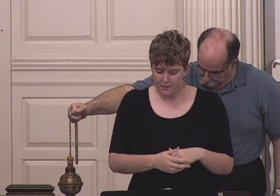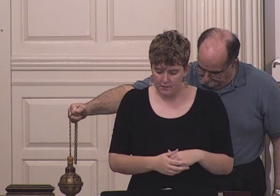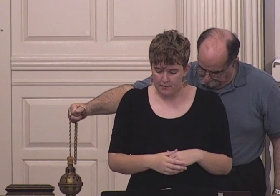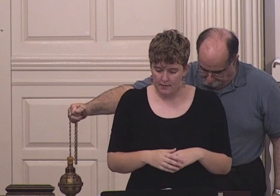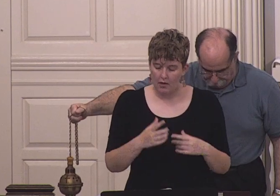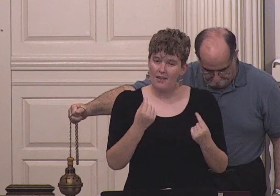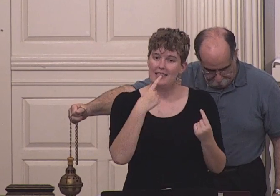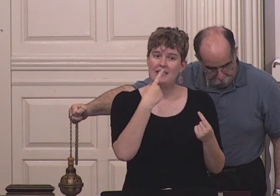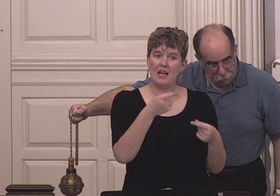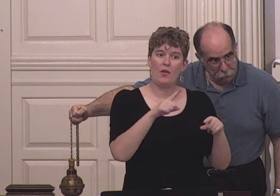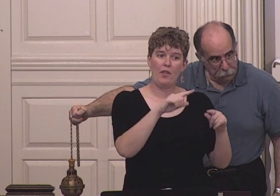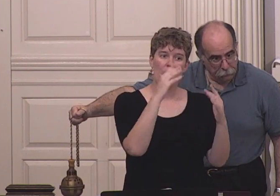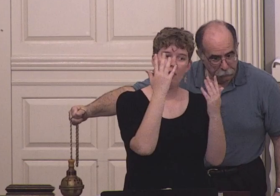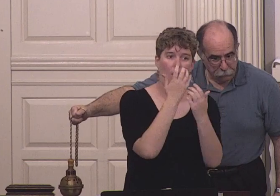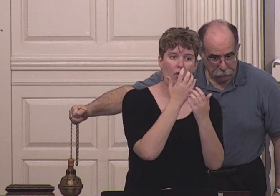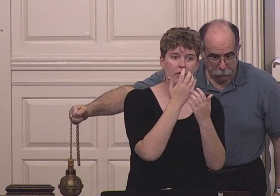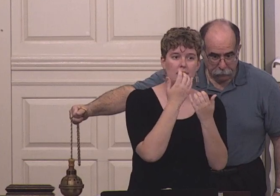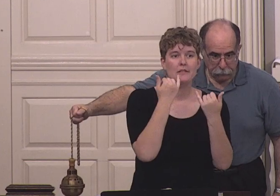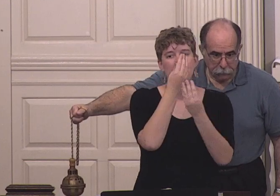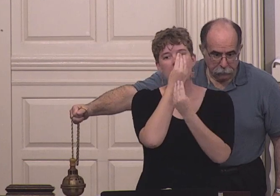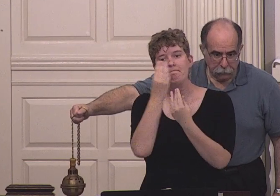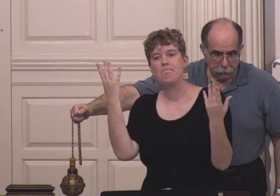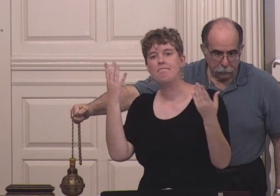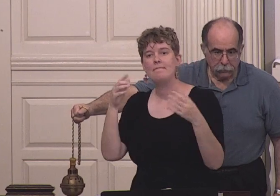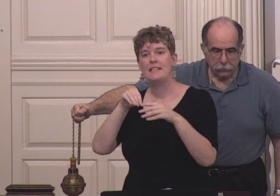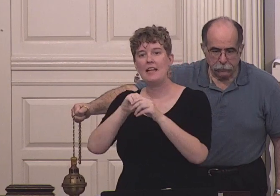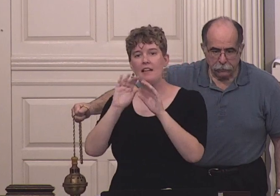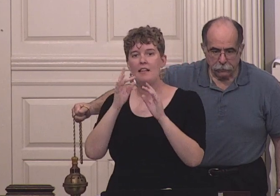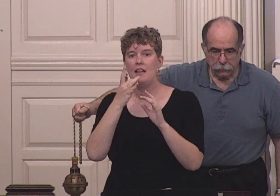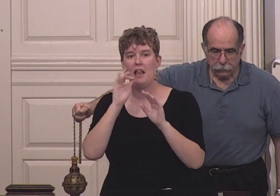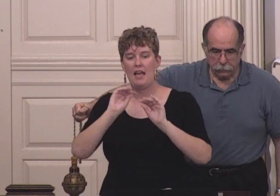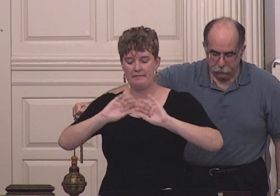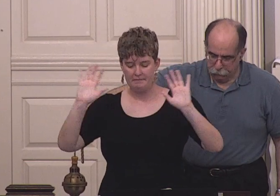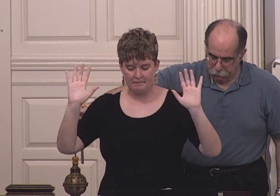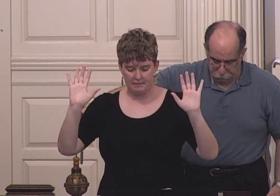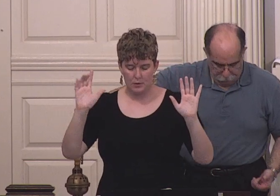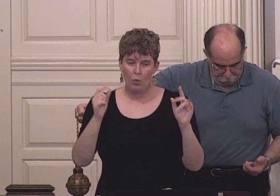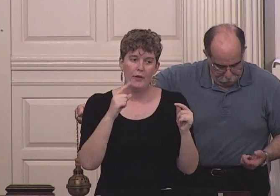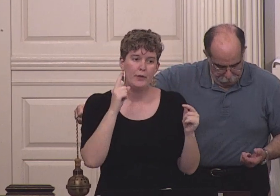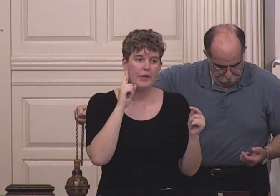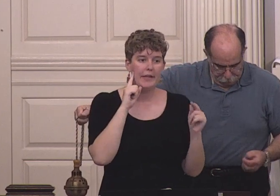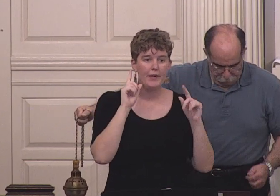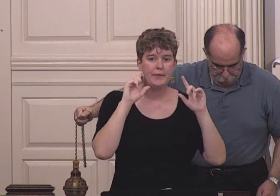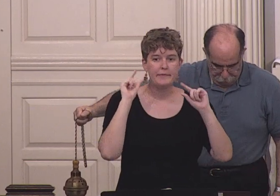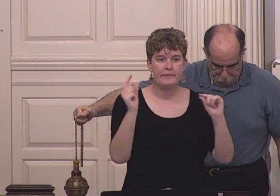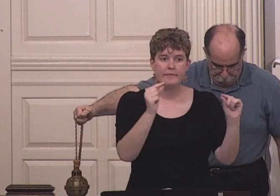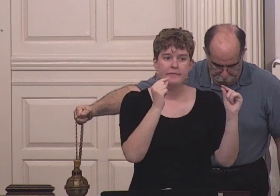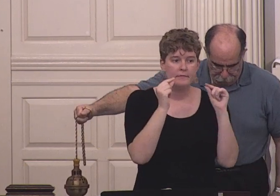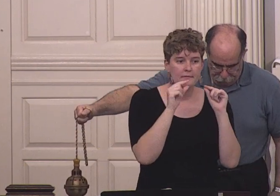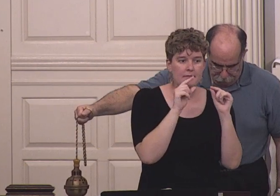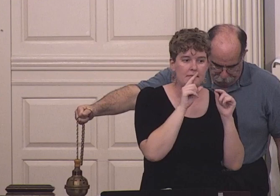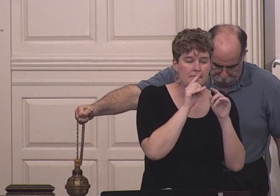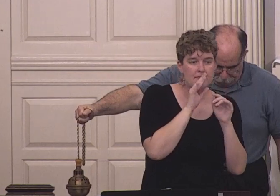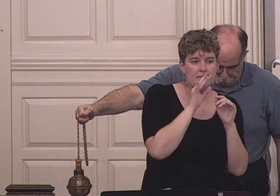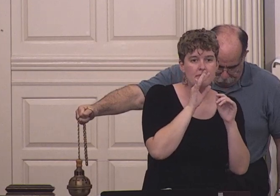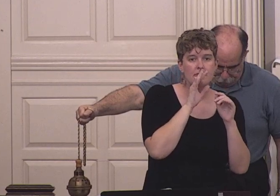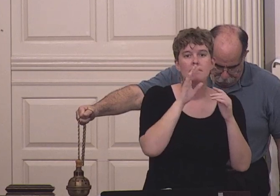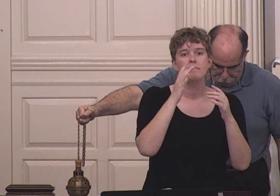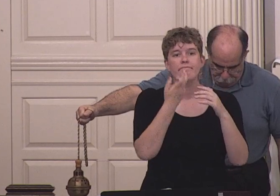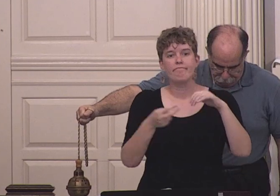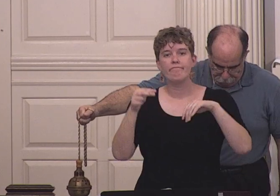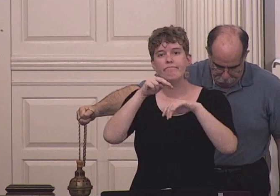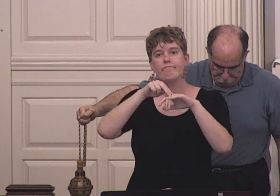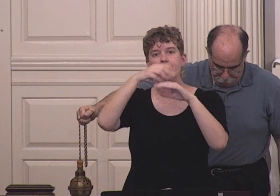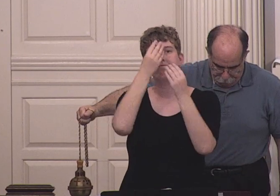darkness, speak in the light. What you hear whispered, proclaim on the housetops.